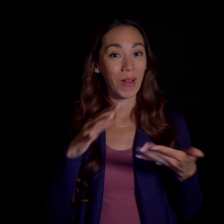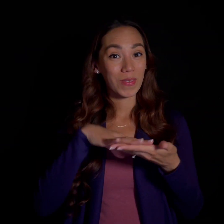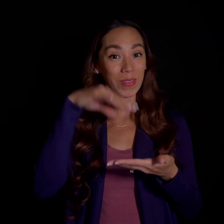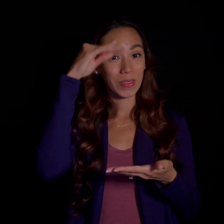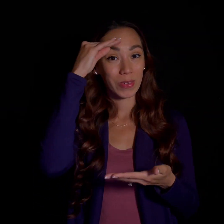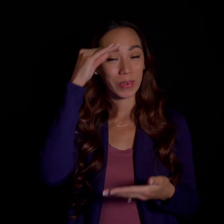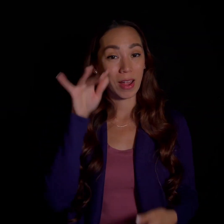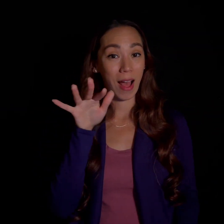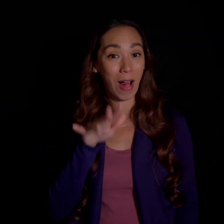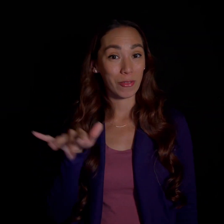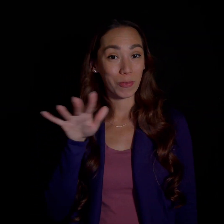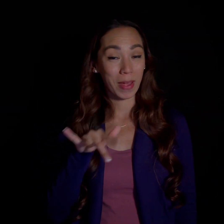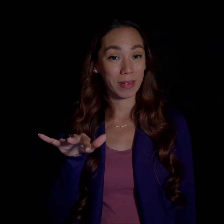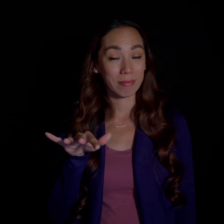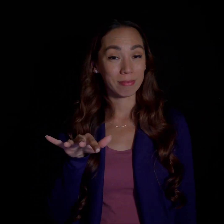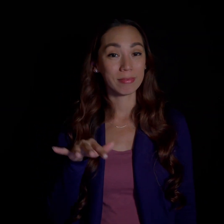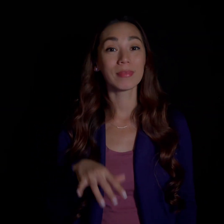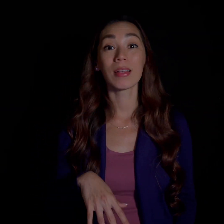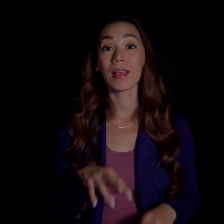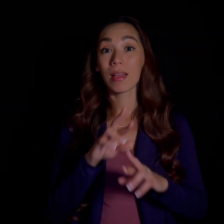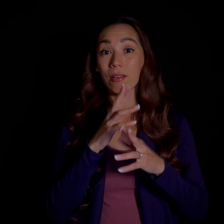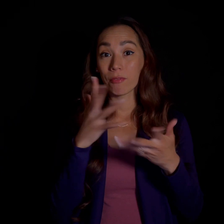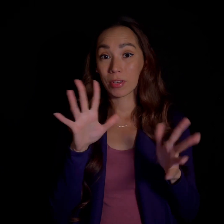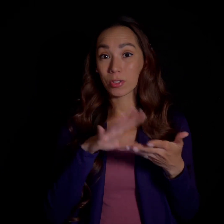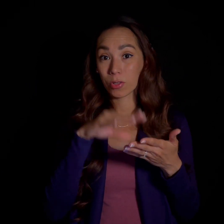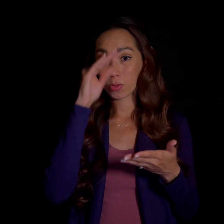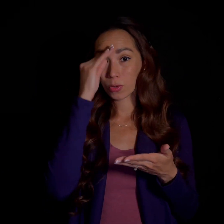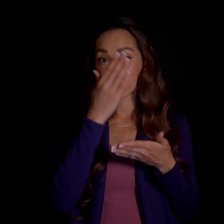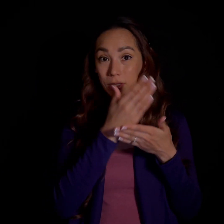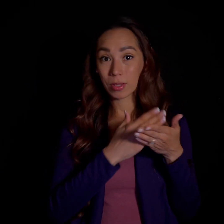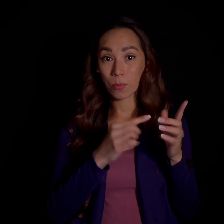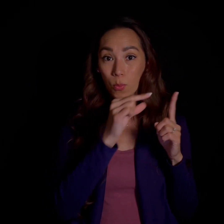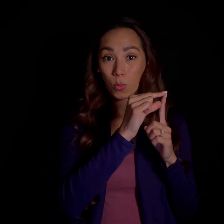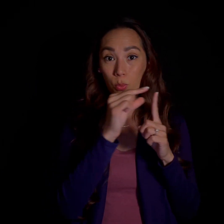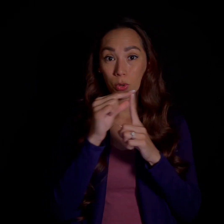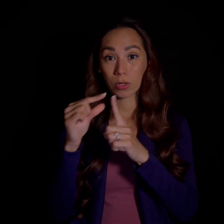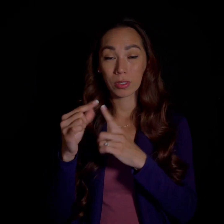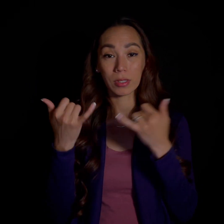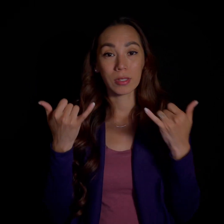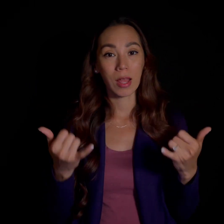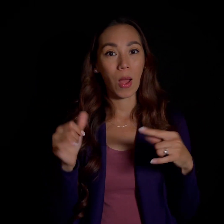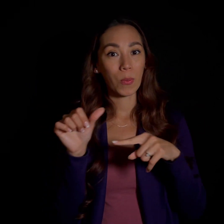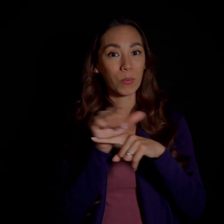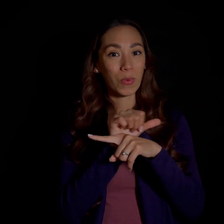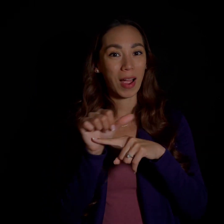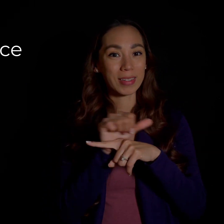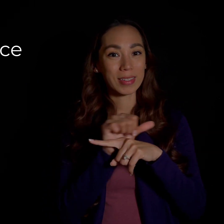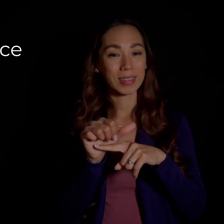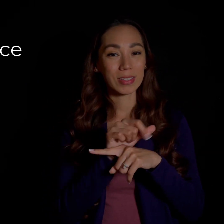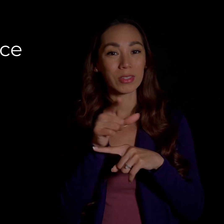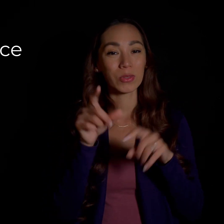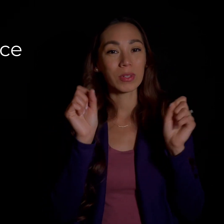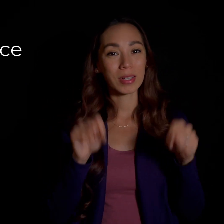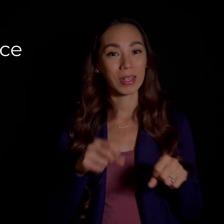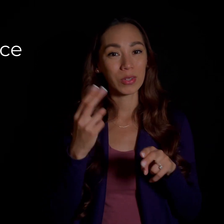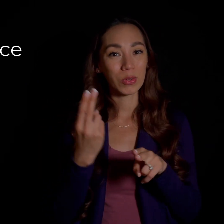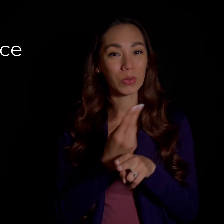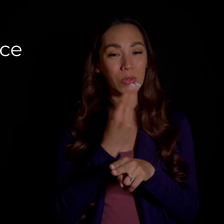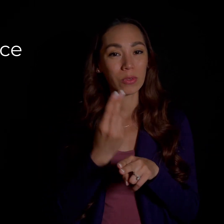Now that we've learned the alphabet and we've learned a couple of words, let's go ahead and practice this so that you